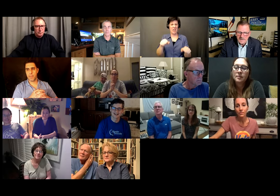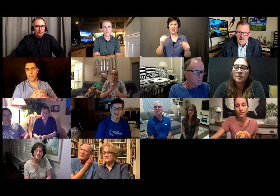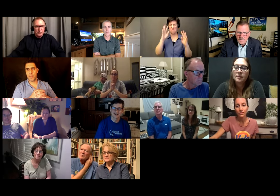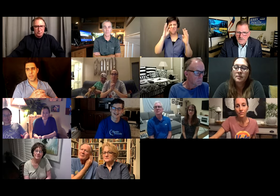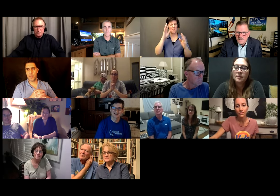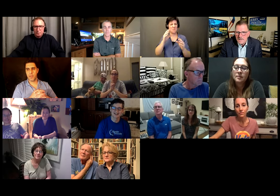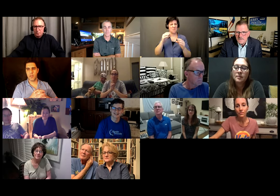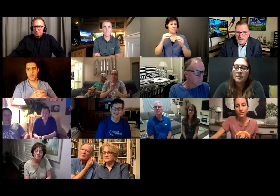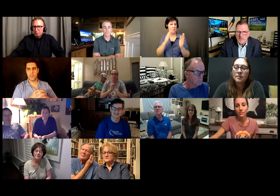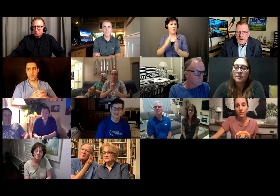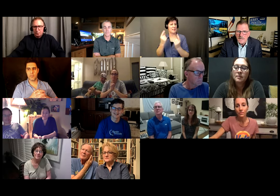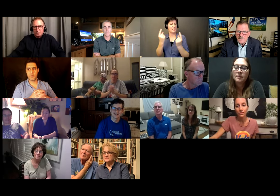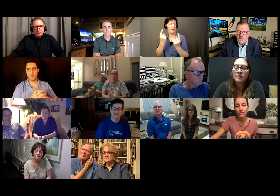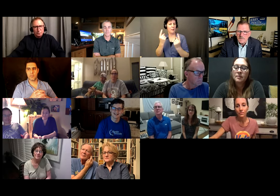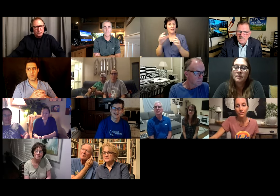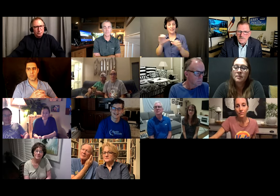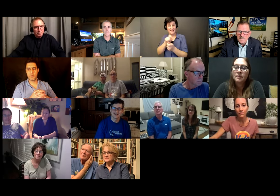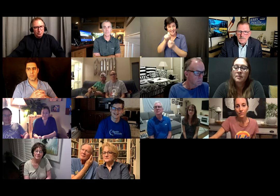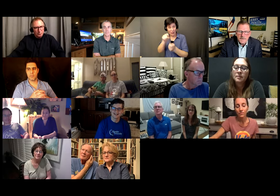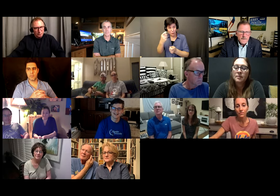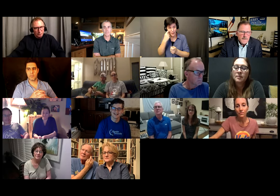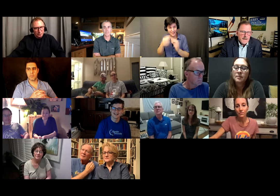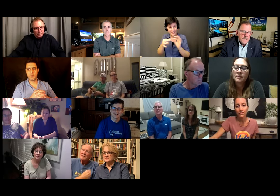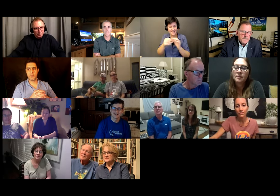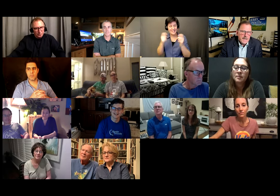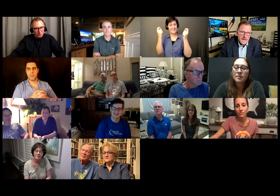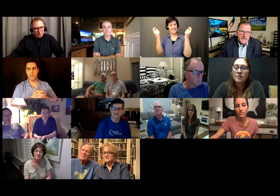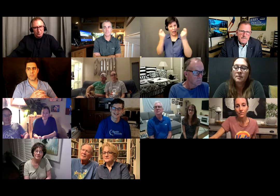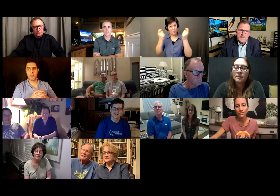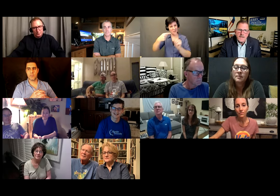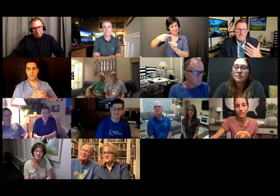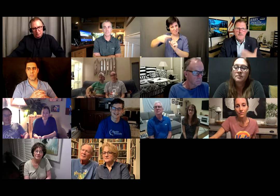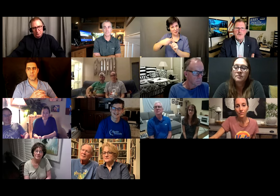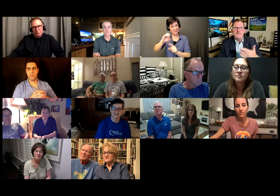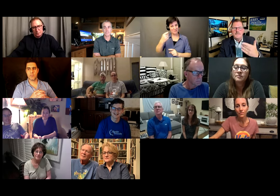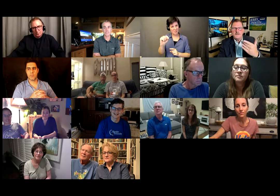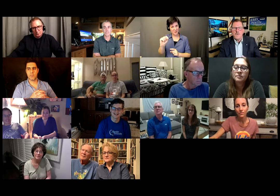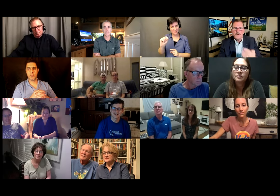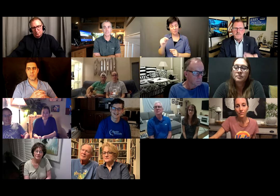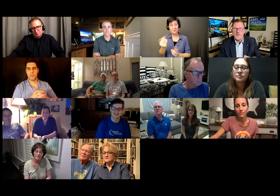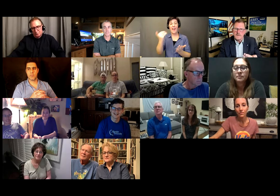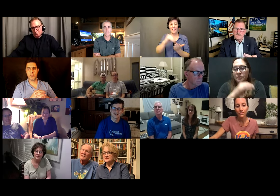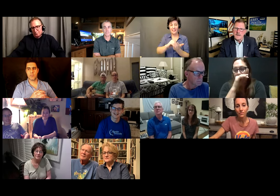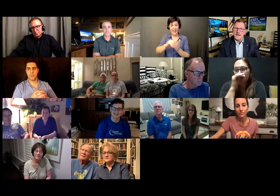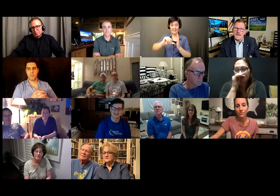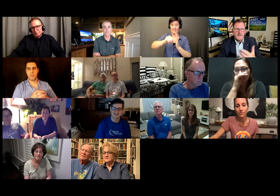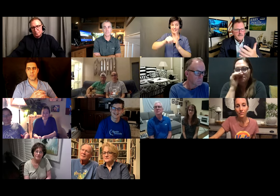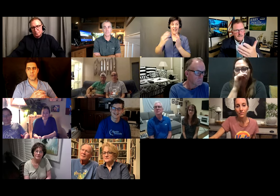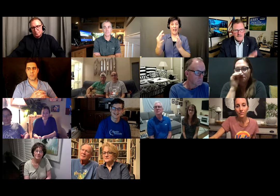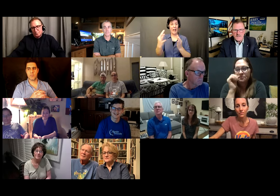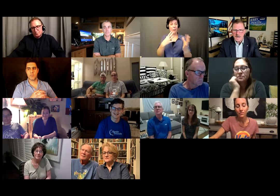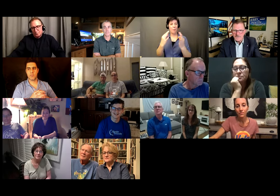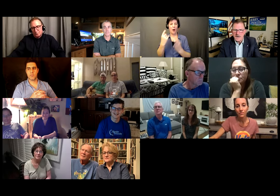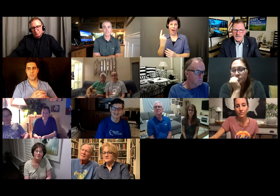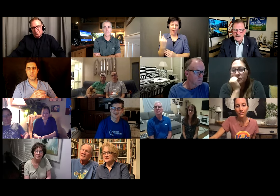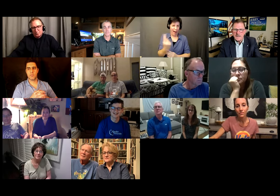does exactly what you said, celebrate it during the month of September. Again, input is always important, like